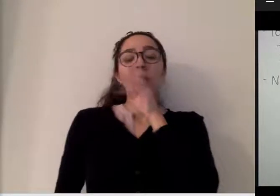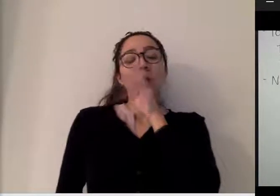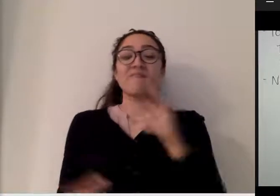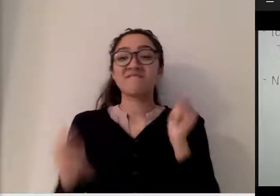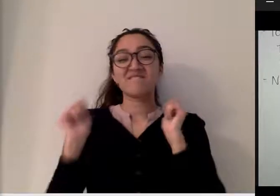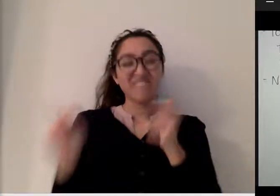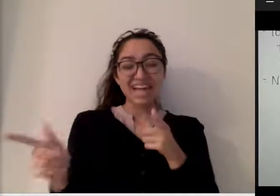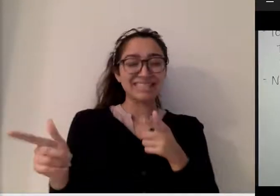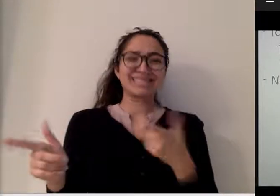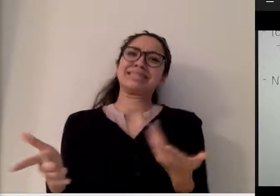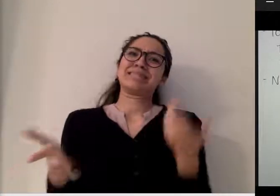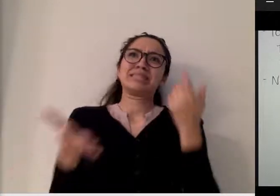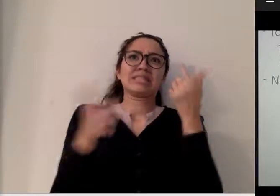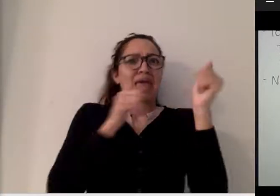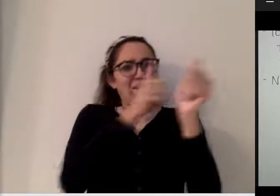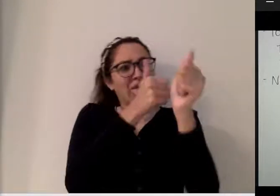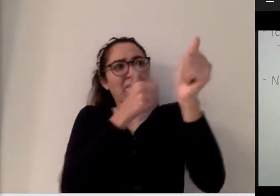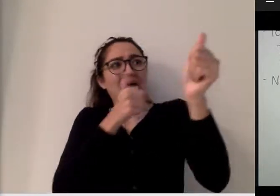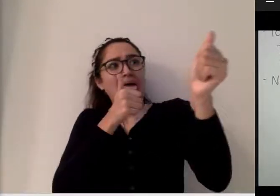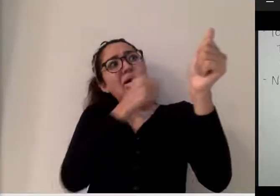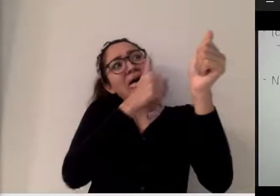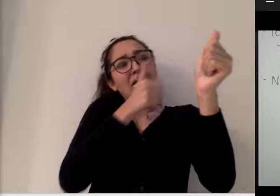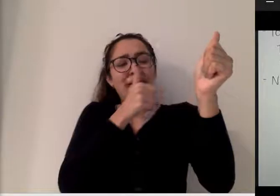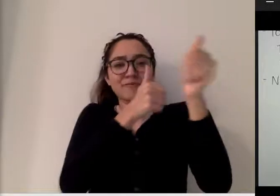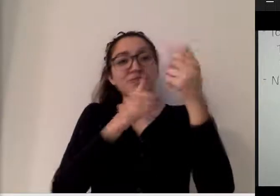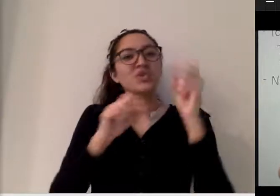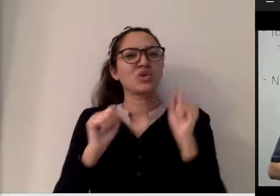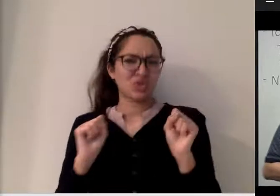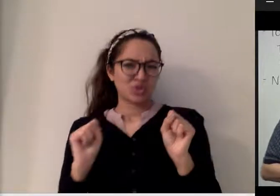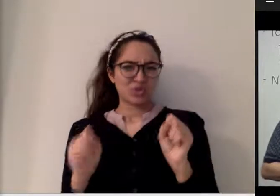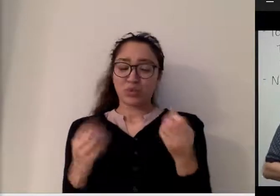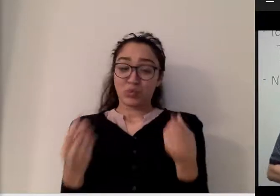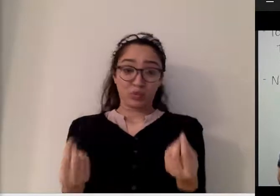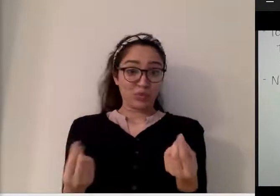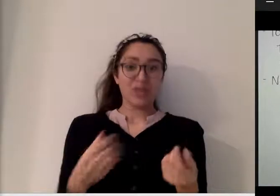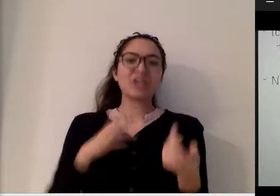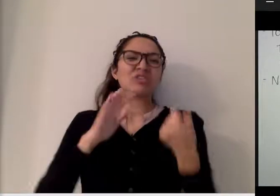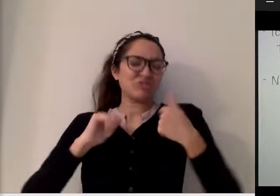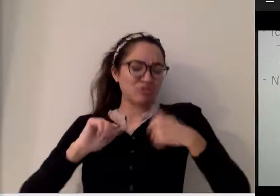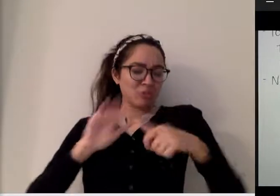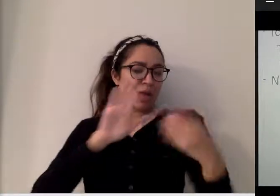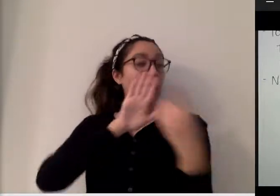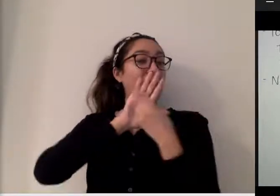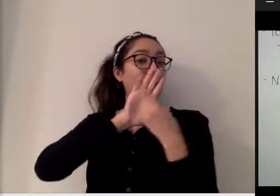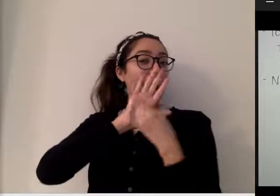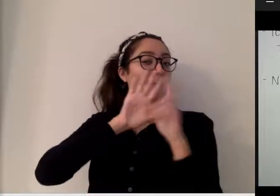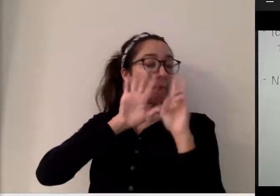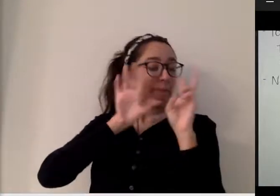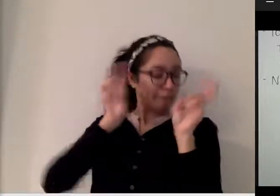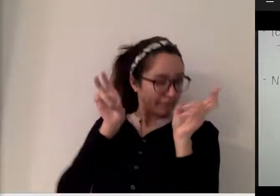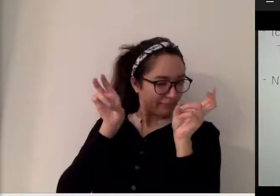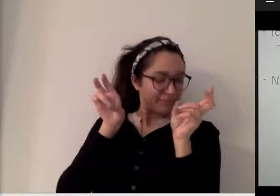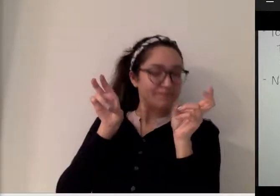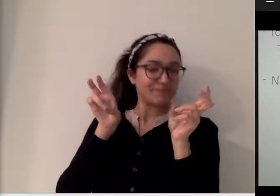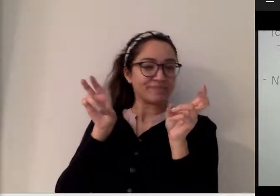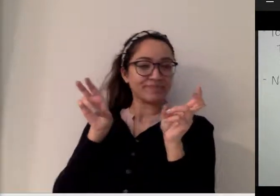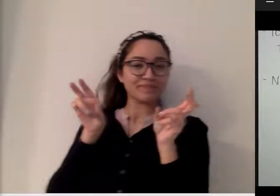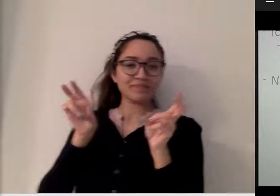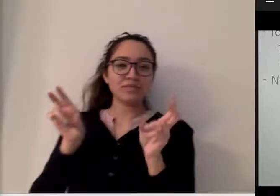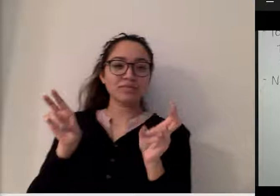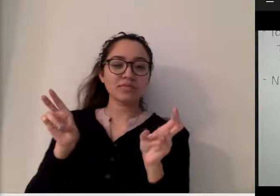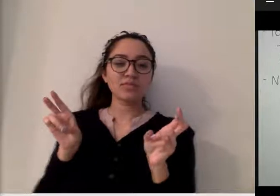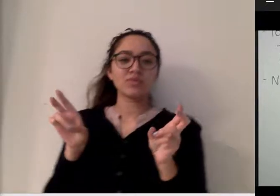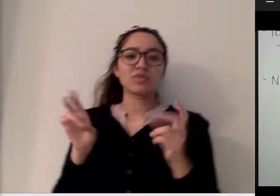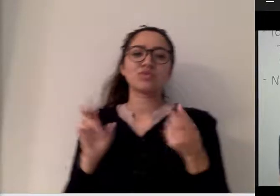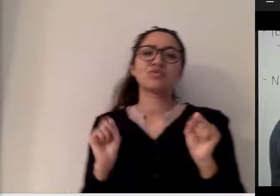should do is learn to go on a diet. There are actually several ways to do that, but I'm going to show you one and kind of illustrate it and then give you